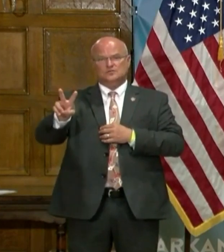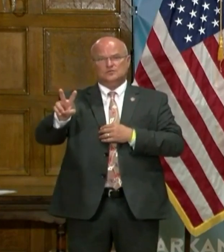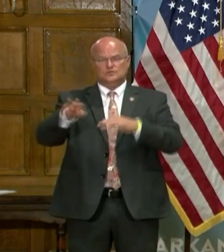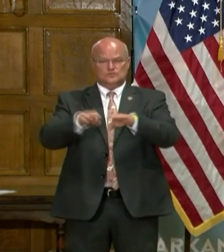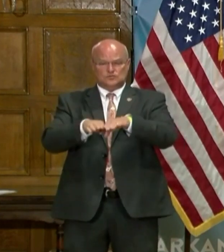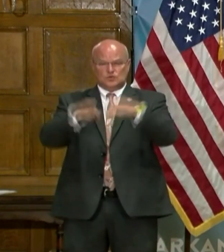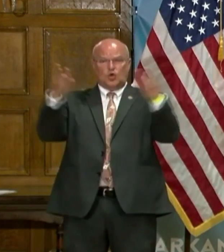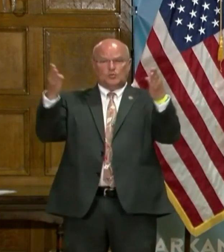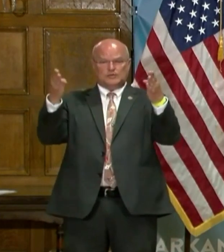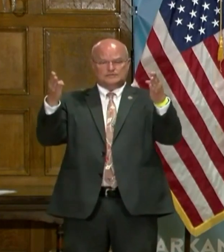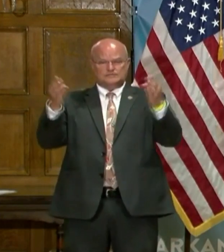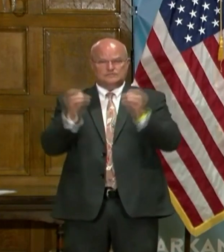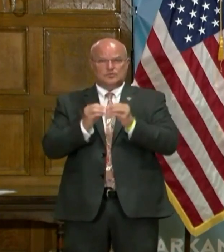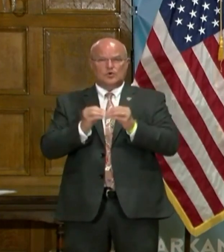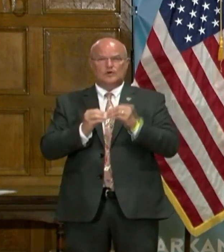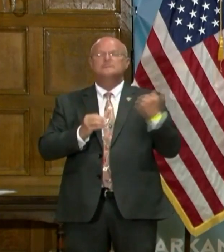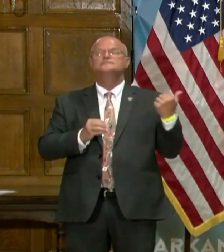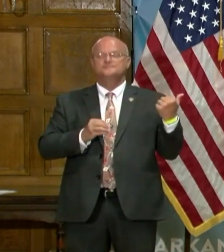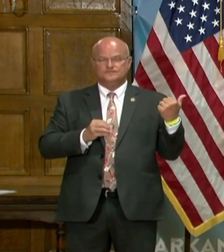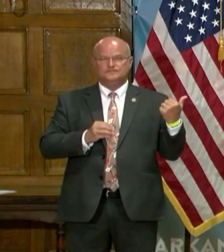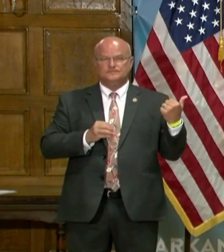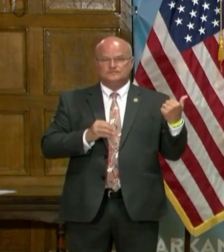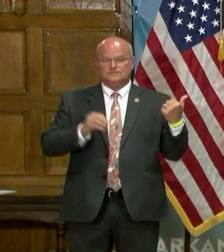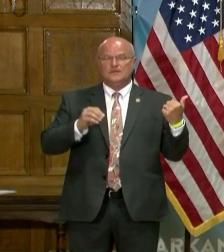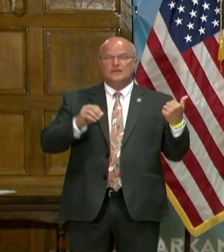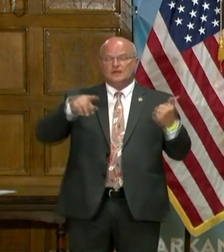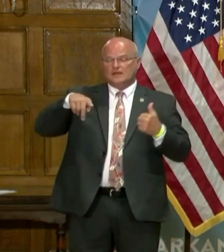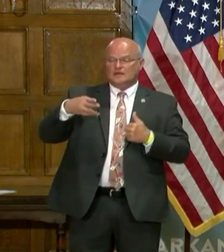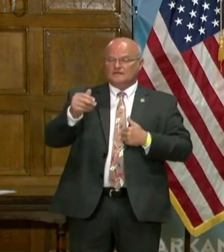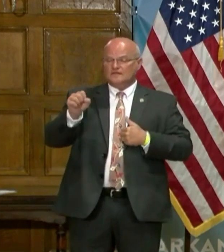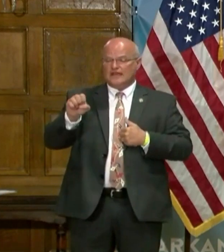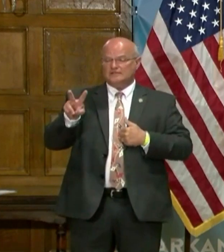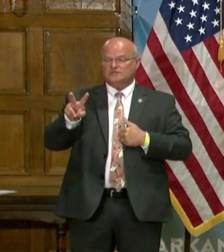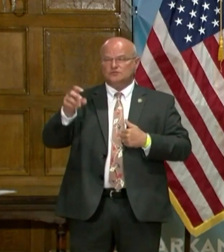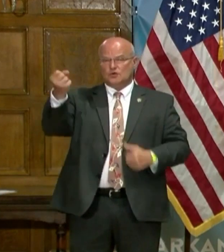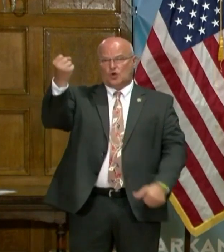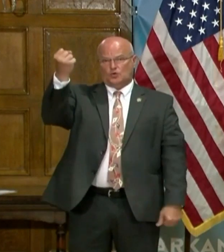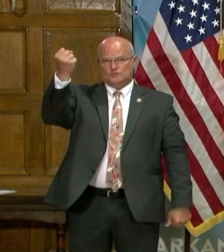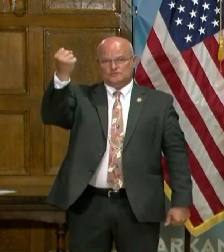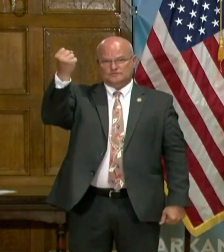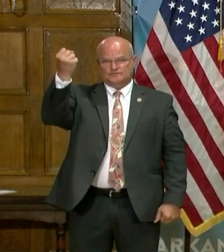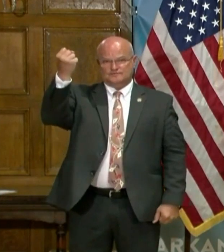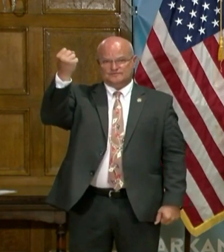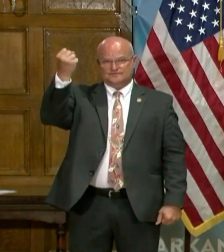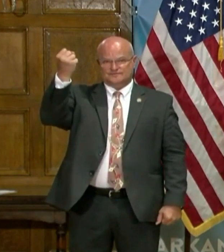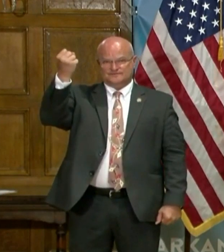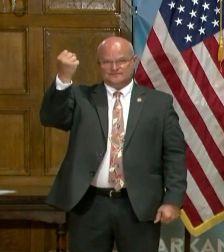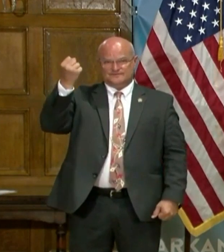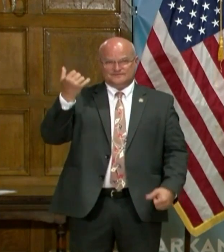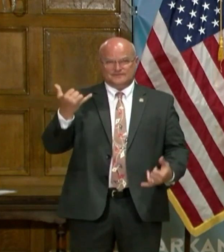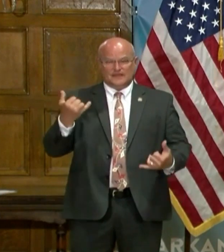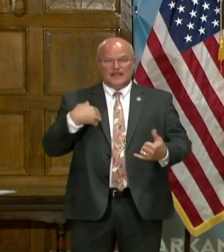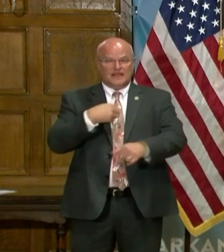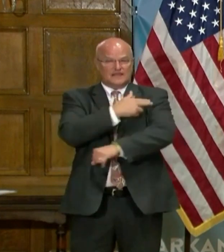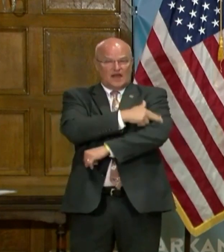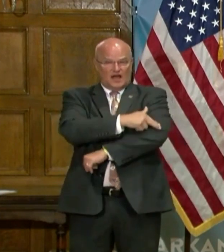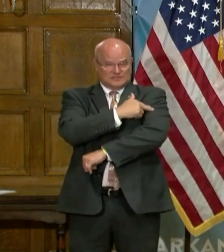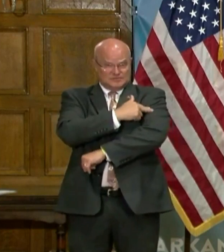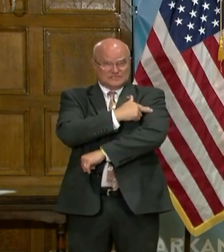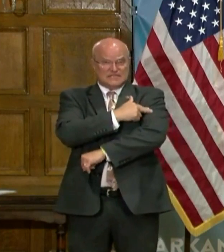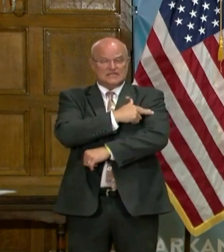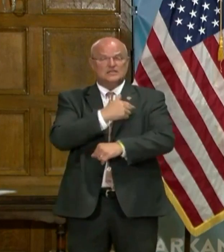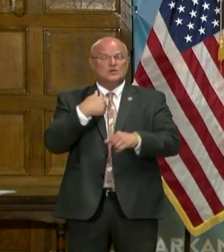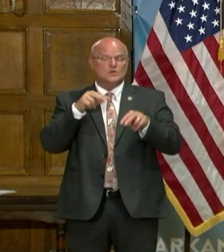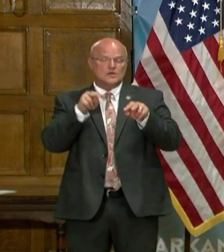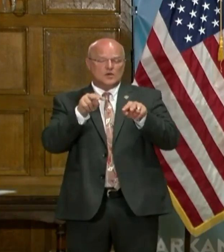reopening businesses? Well, it's put phase 2 on pause for now. And the